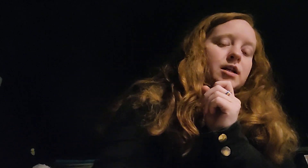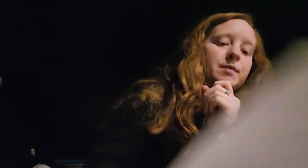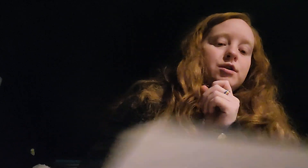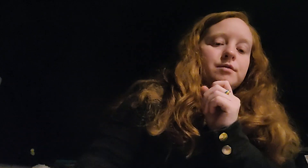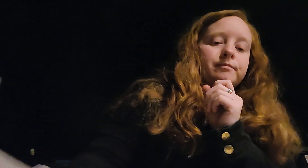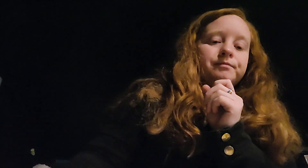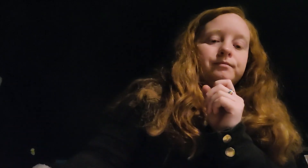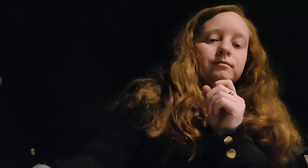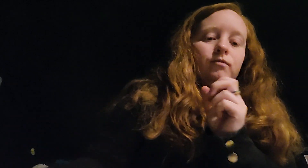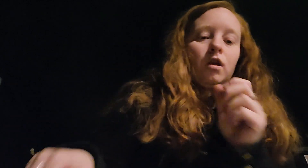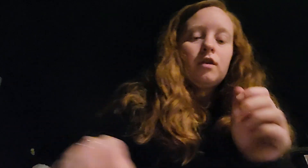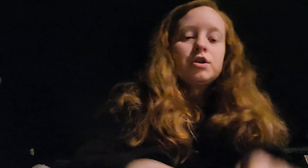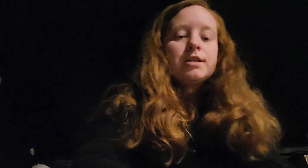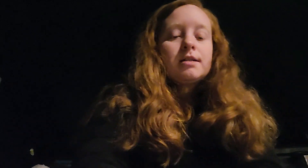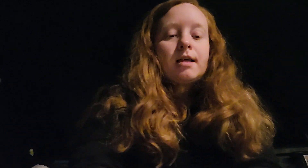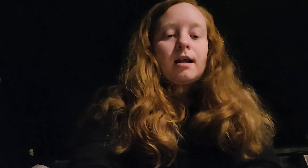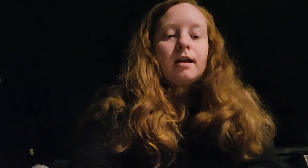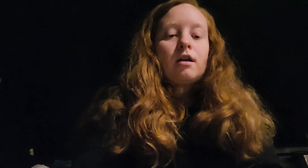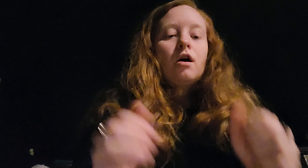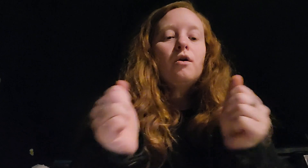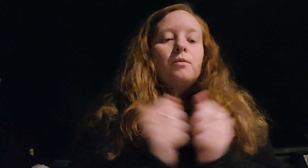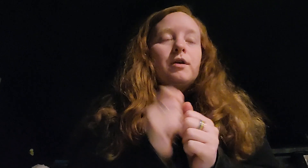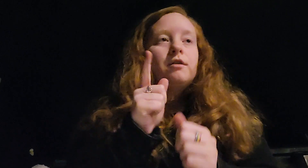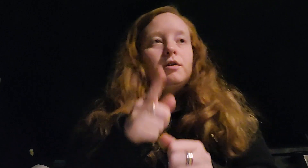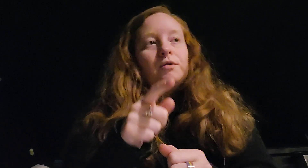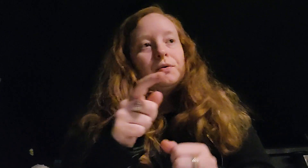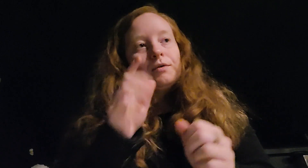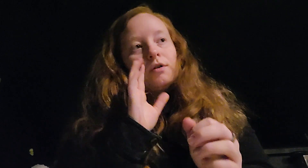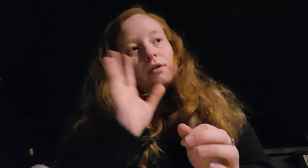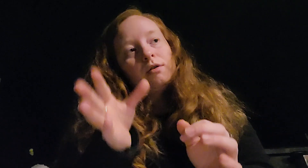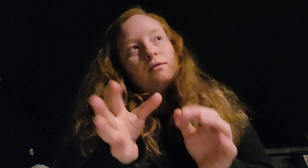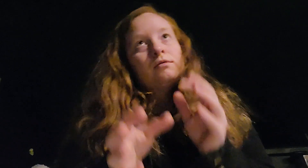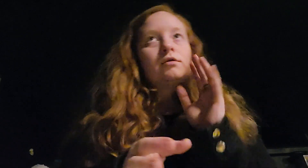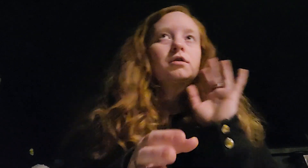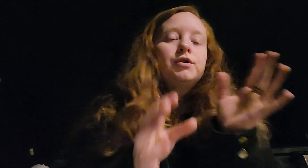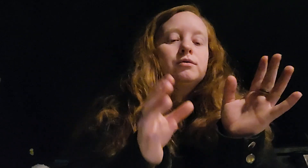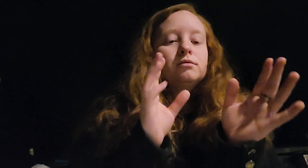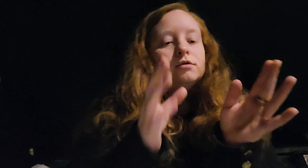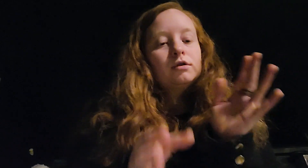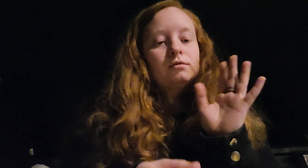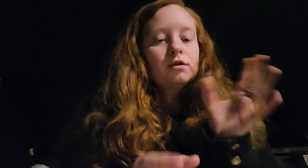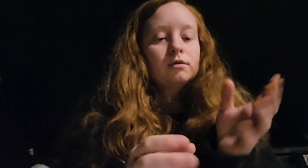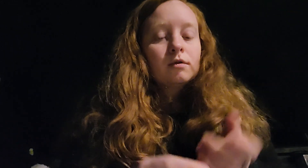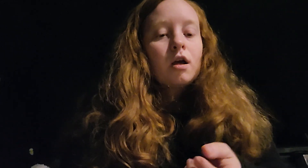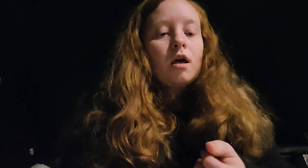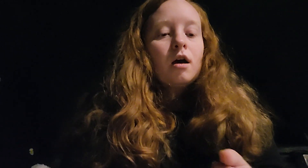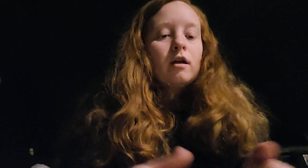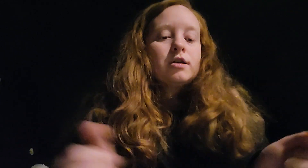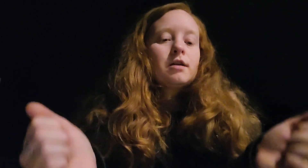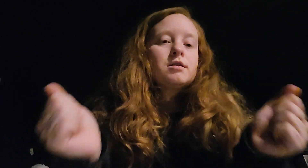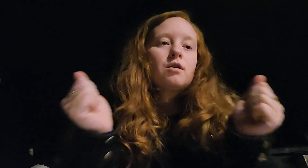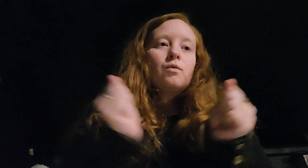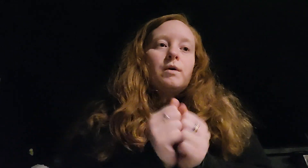page. And then she does that again. With you, ooh, ooh, ooh, ooh. And then she says, with